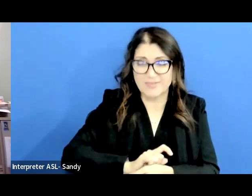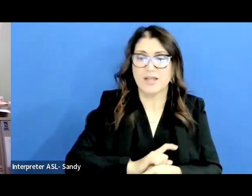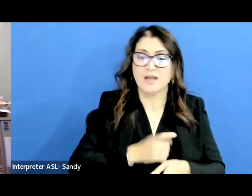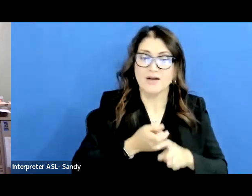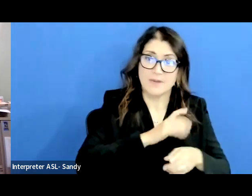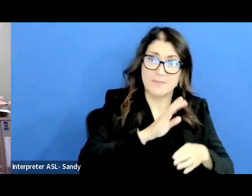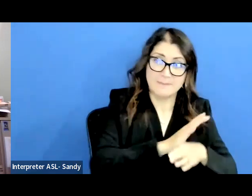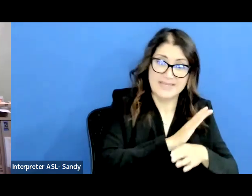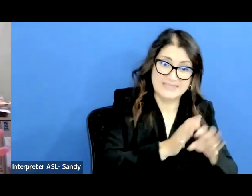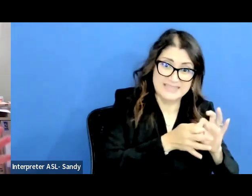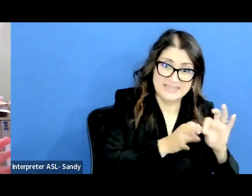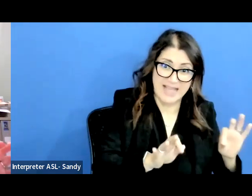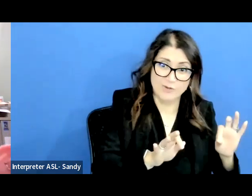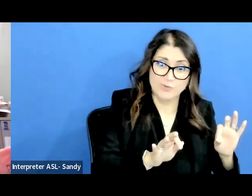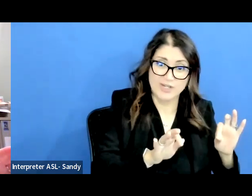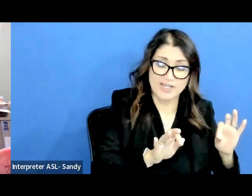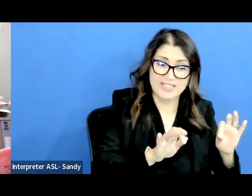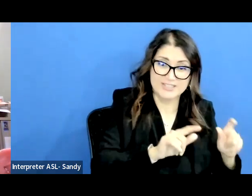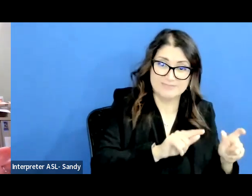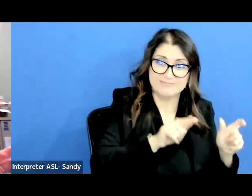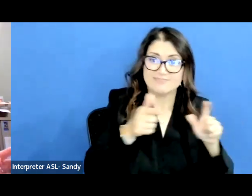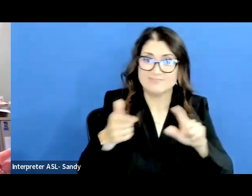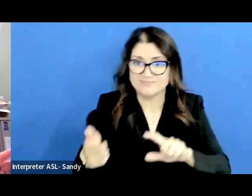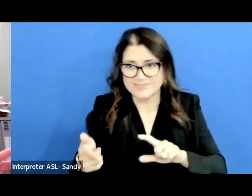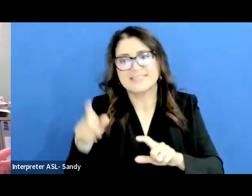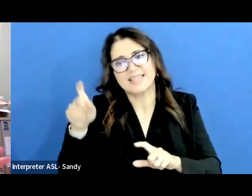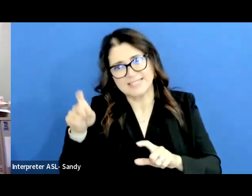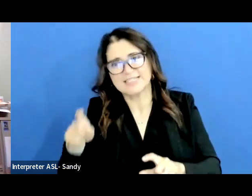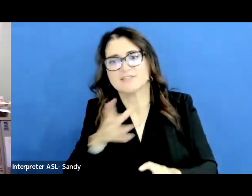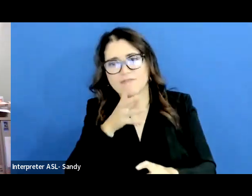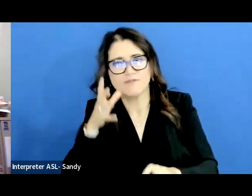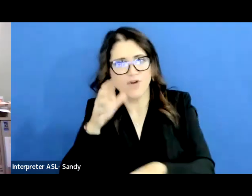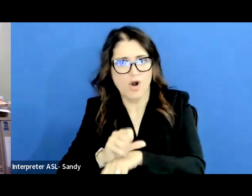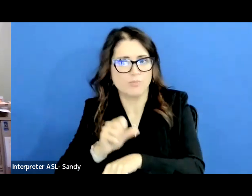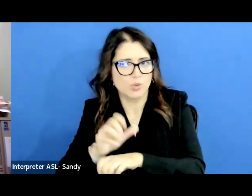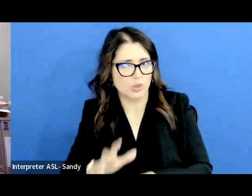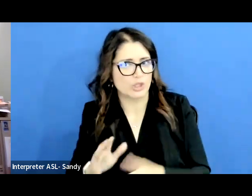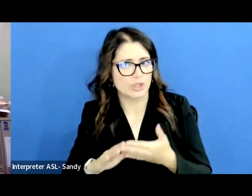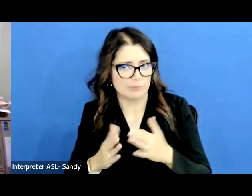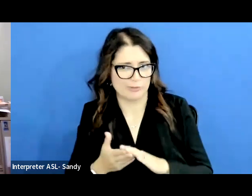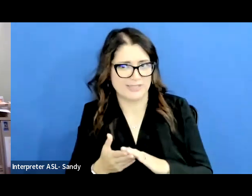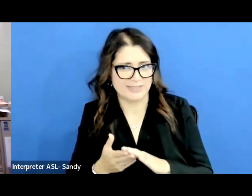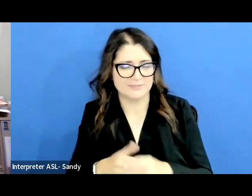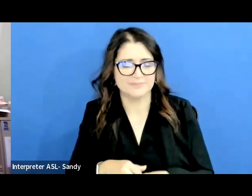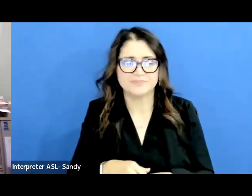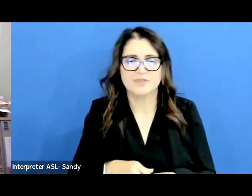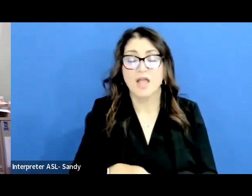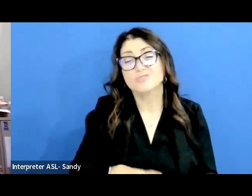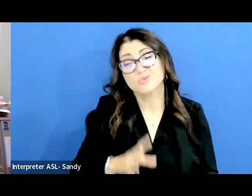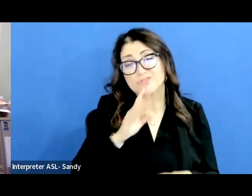business language, interpreting from the needs of the farm worker community. And as we talked about